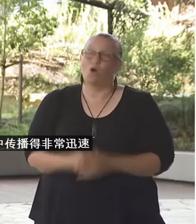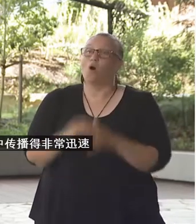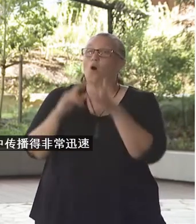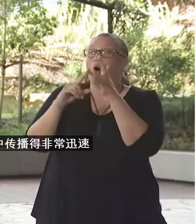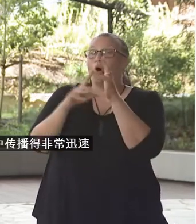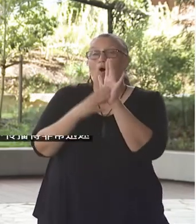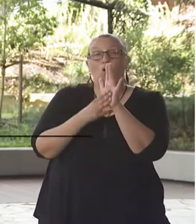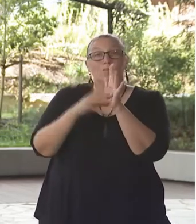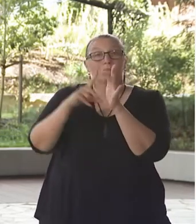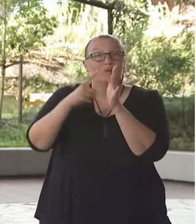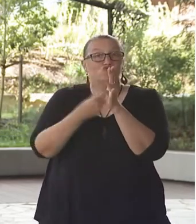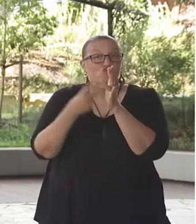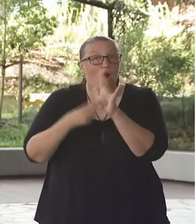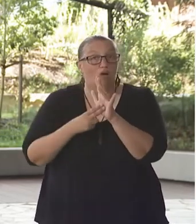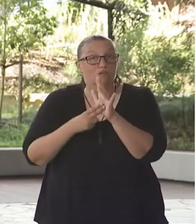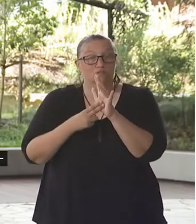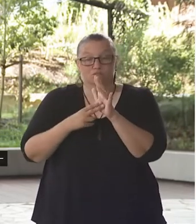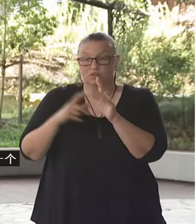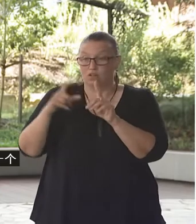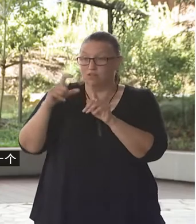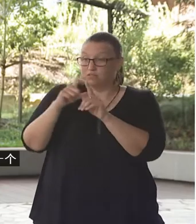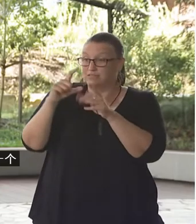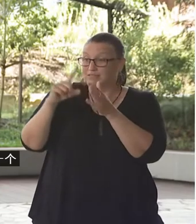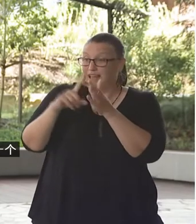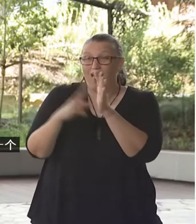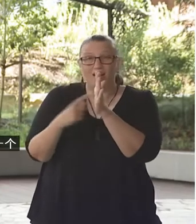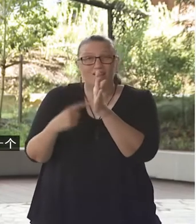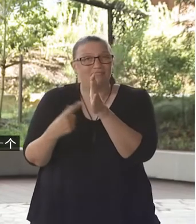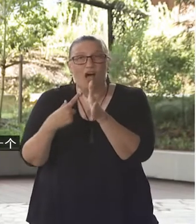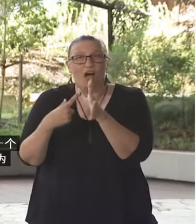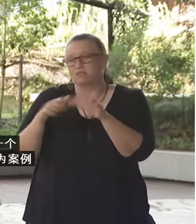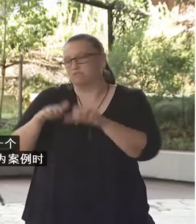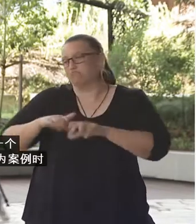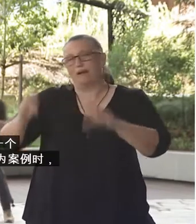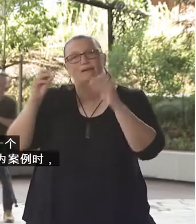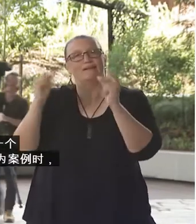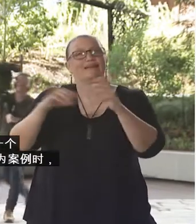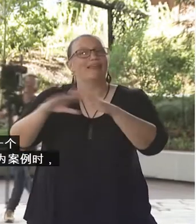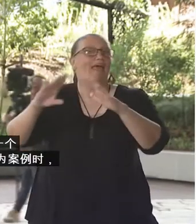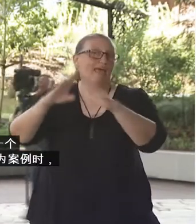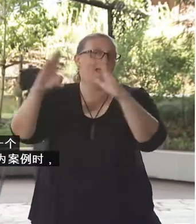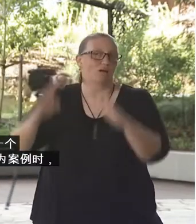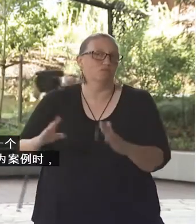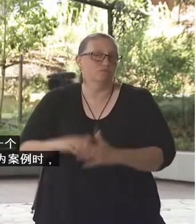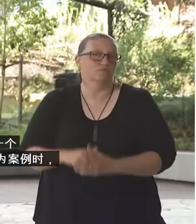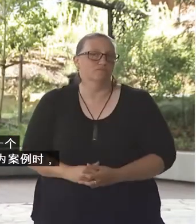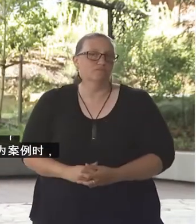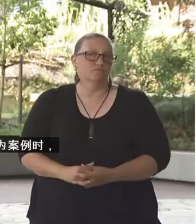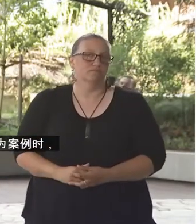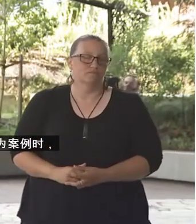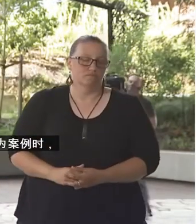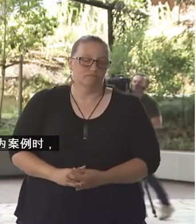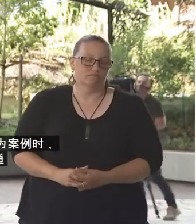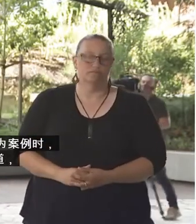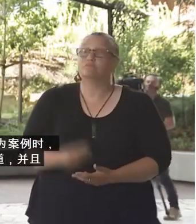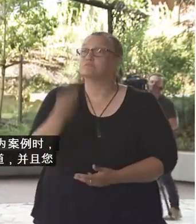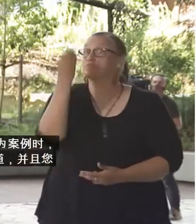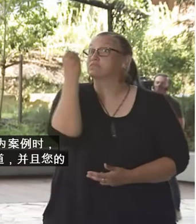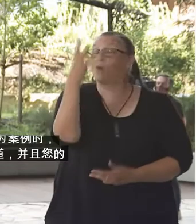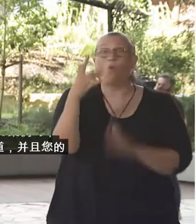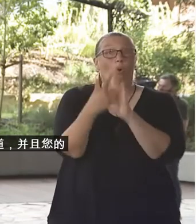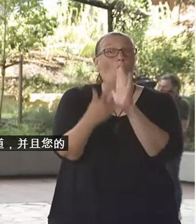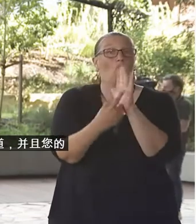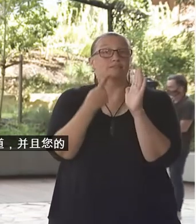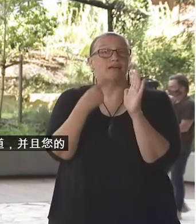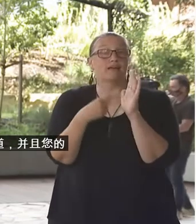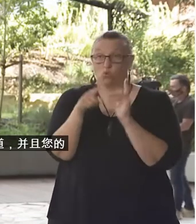households. So we're asking, there is a requirement that when you're notified as a case, you let your household know,